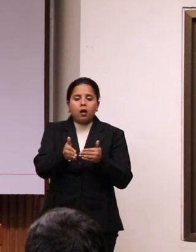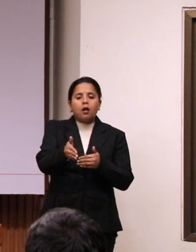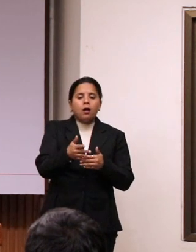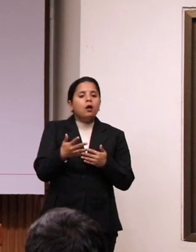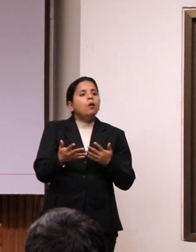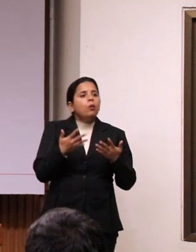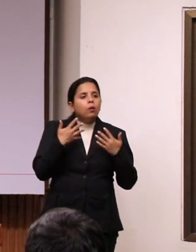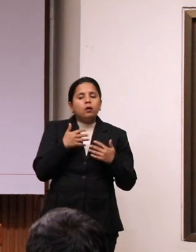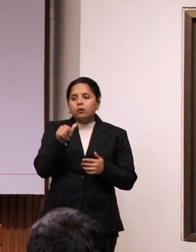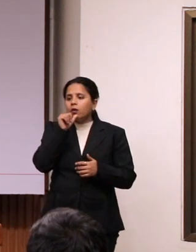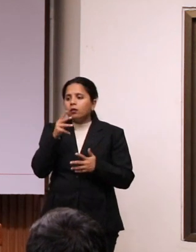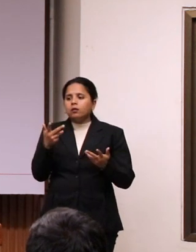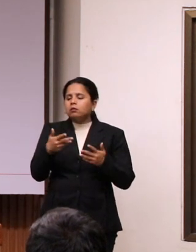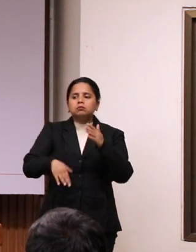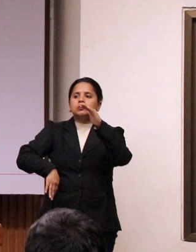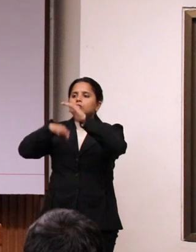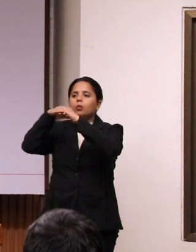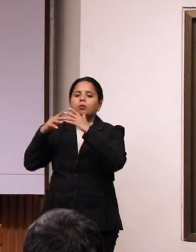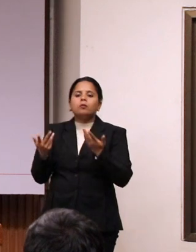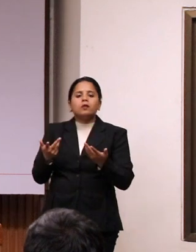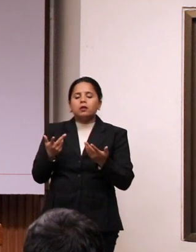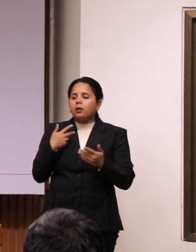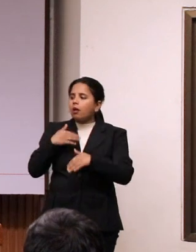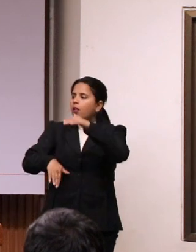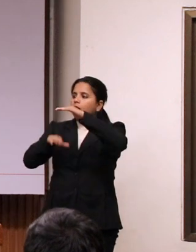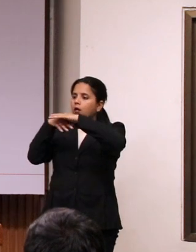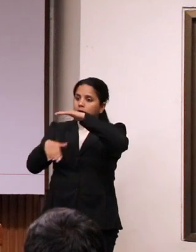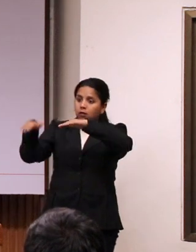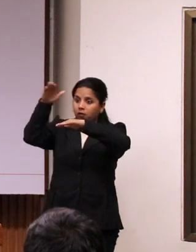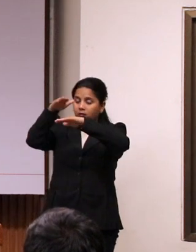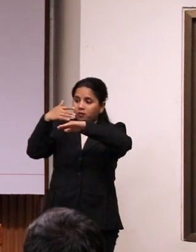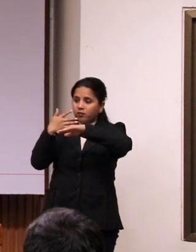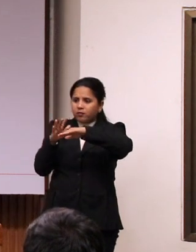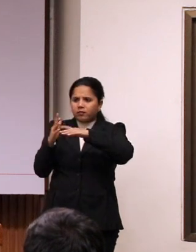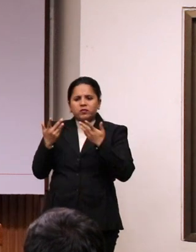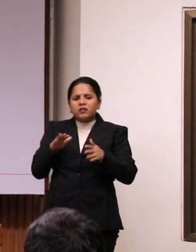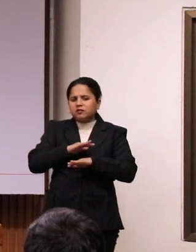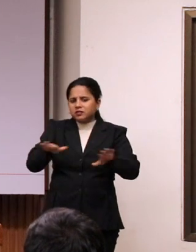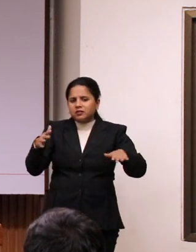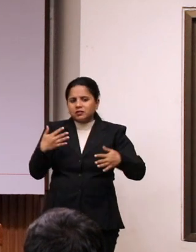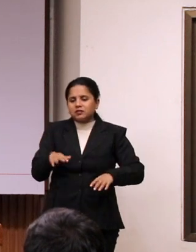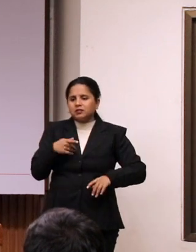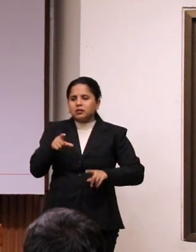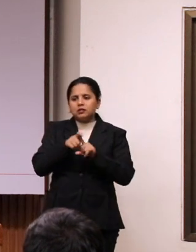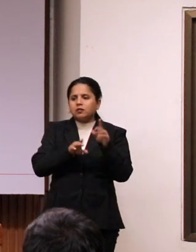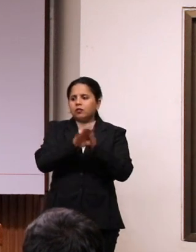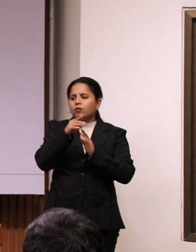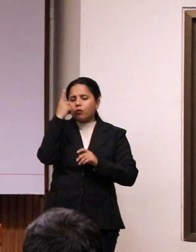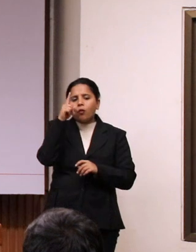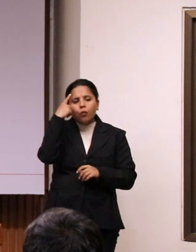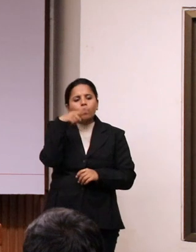limit. Because that is the ultimate. You will go up to this place. If you cross it, we are finished, then development will be for